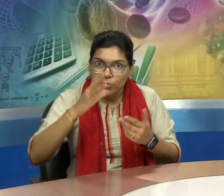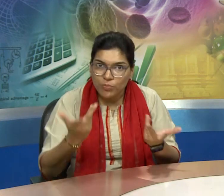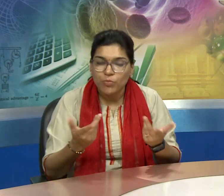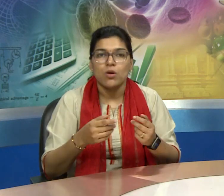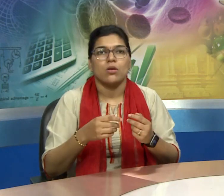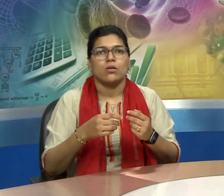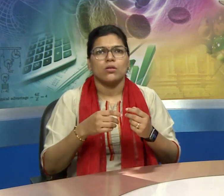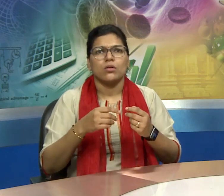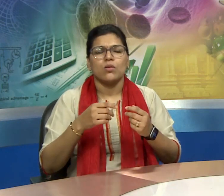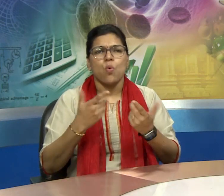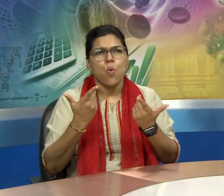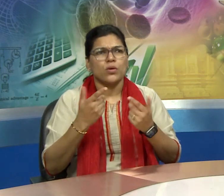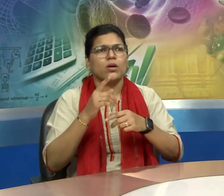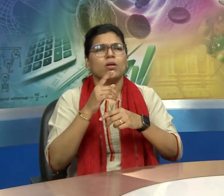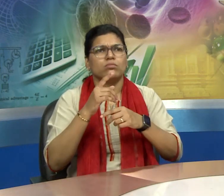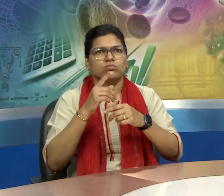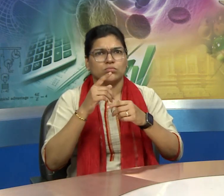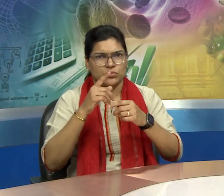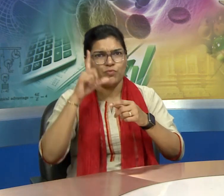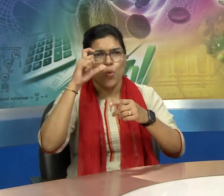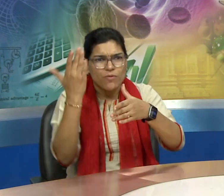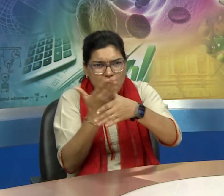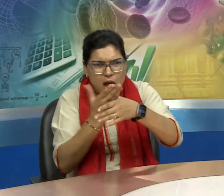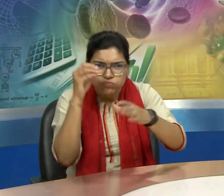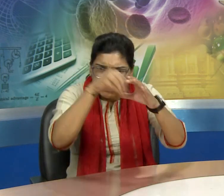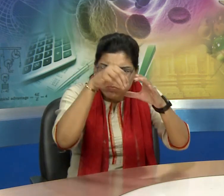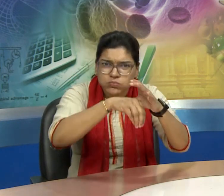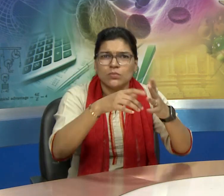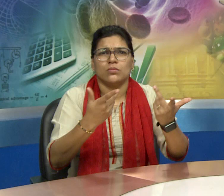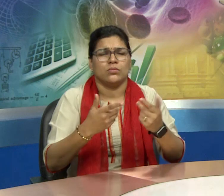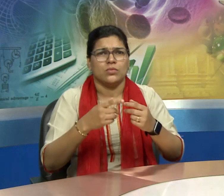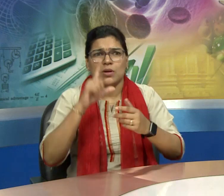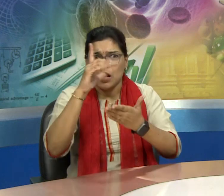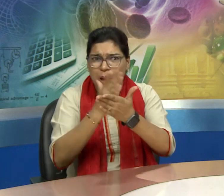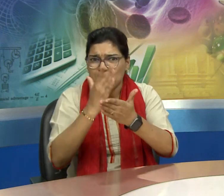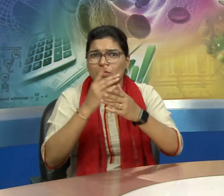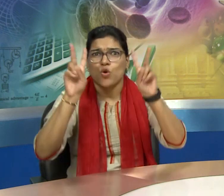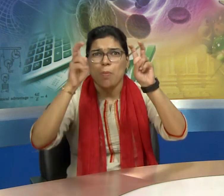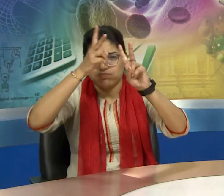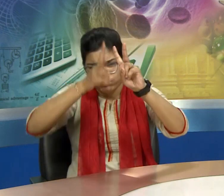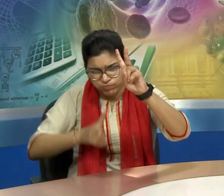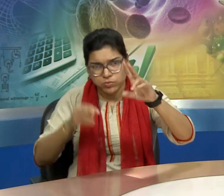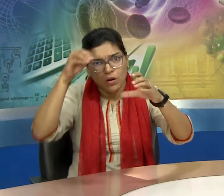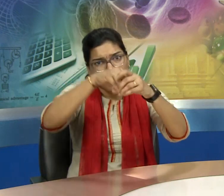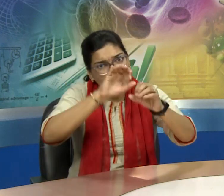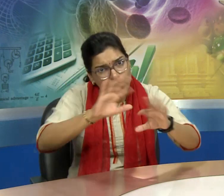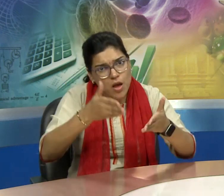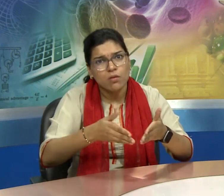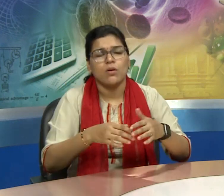Google Calendar or in the soft map in our desktop or mobile. And we